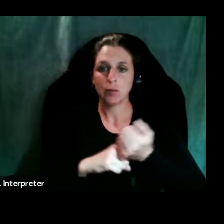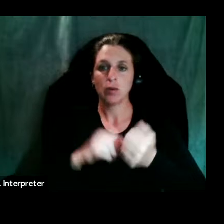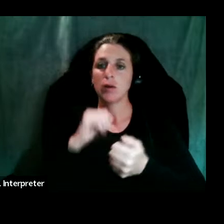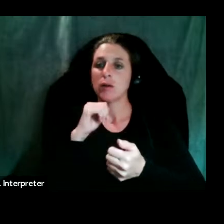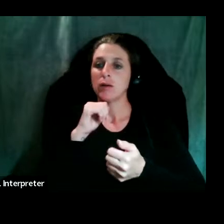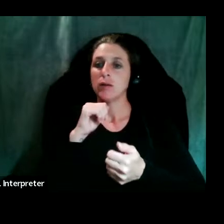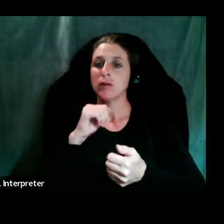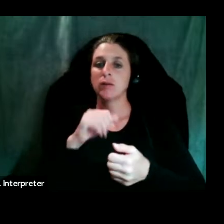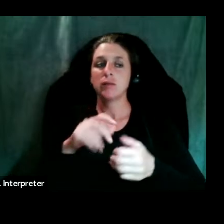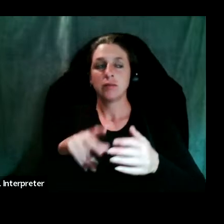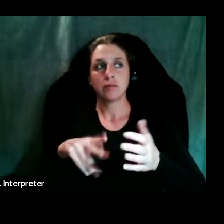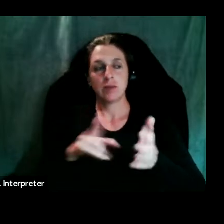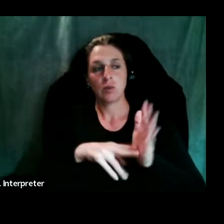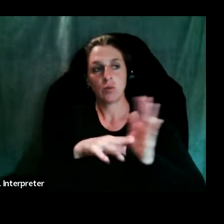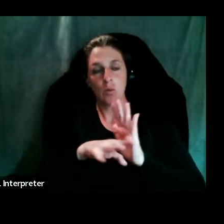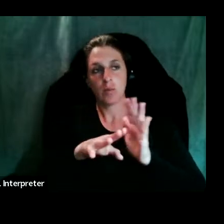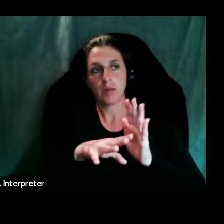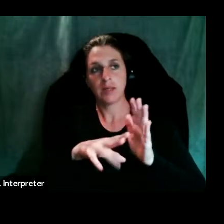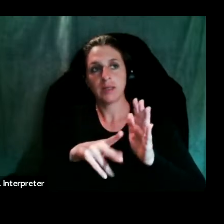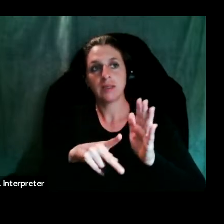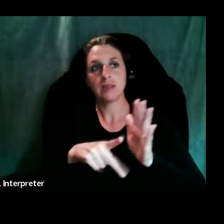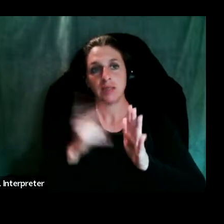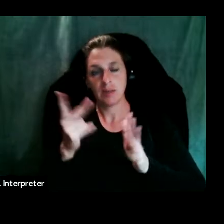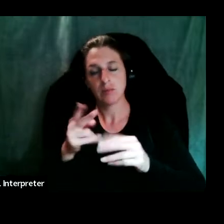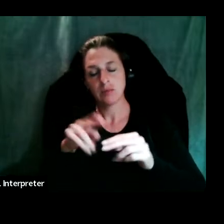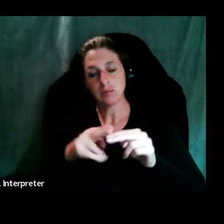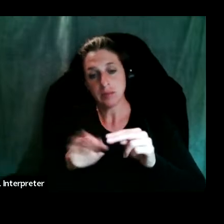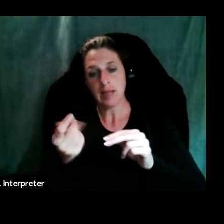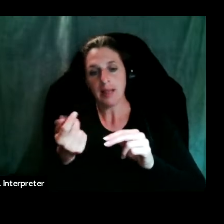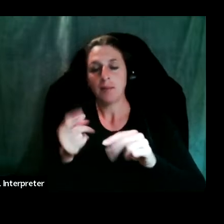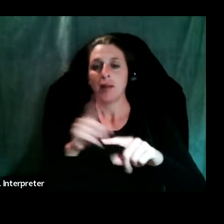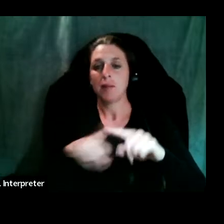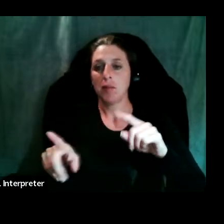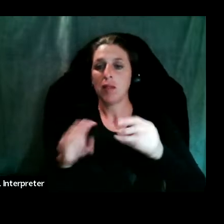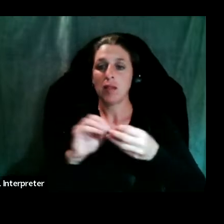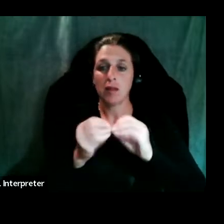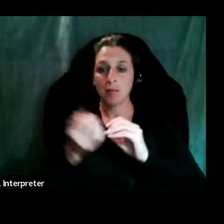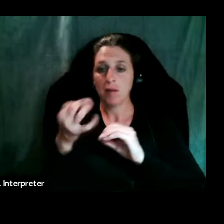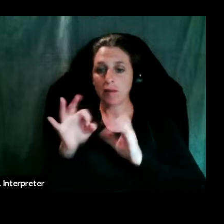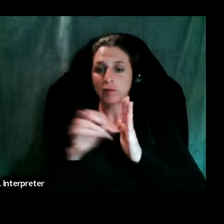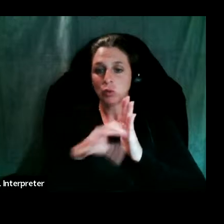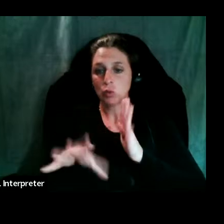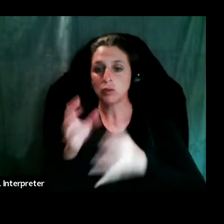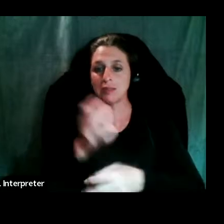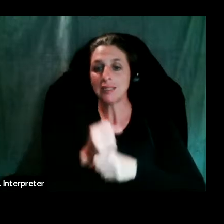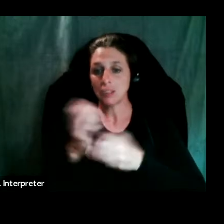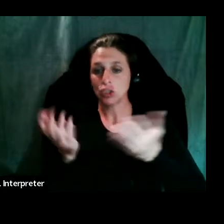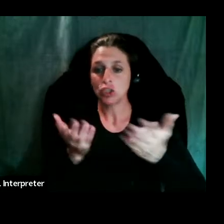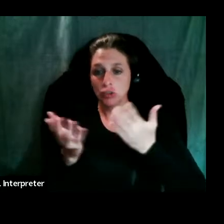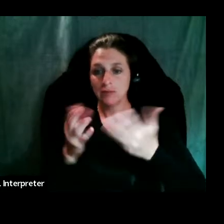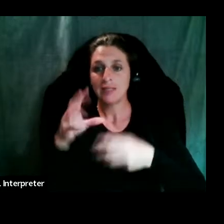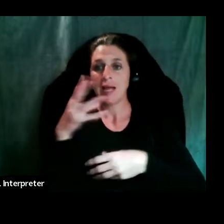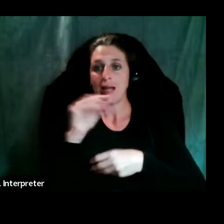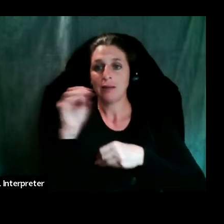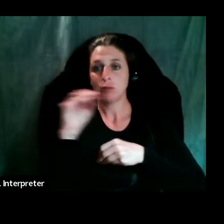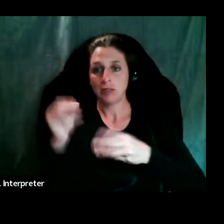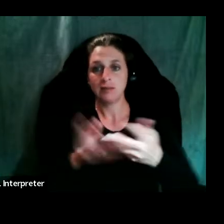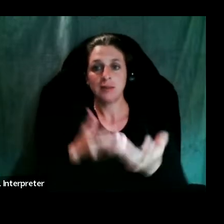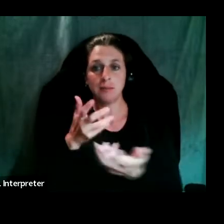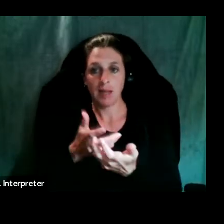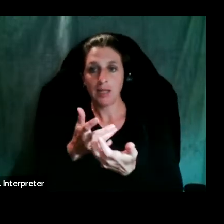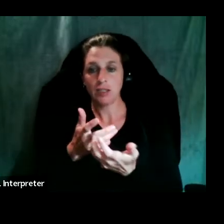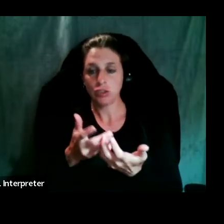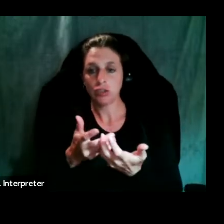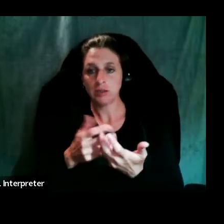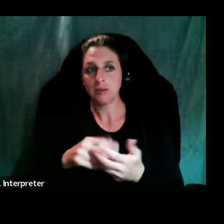numbers, but the enrollment has gone down slightly, but the number of students receiving service and the percentage matches. Of course, the